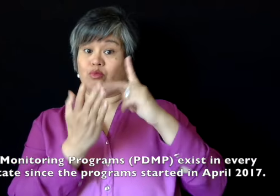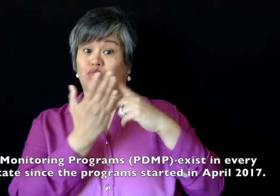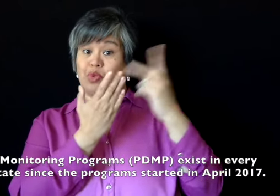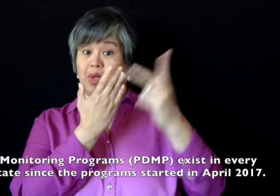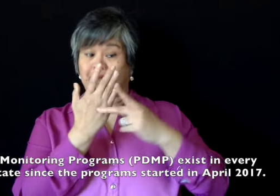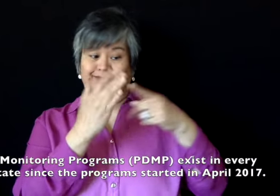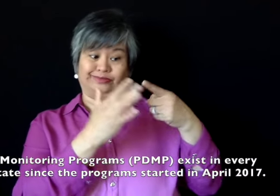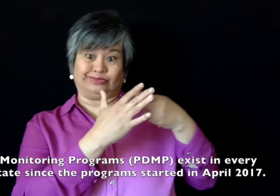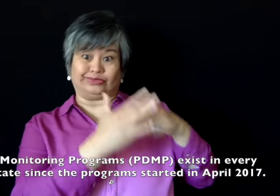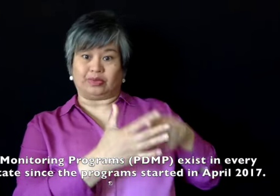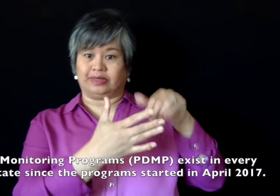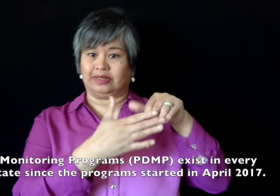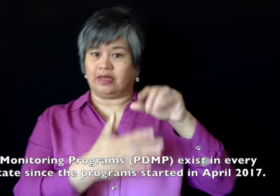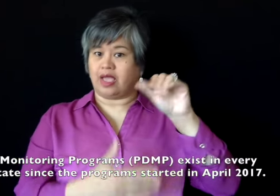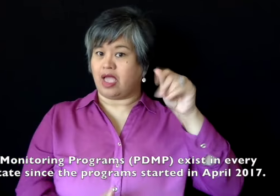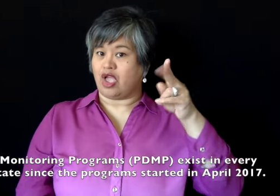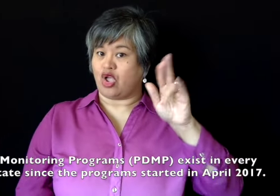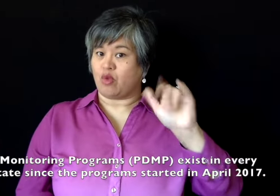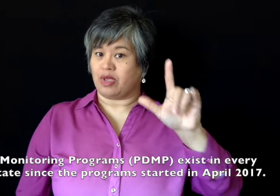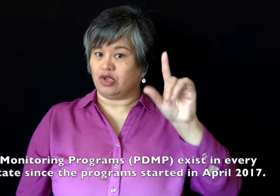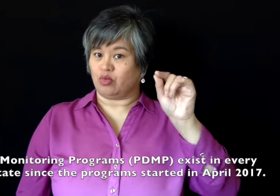of 2017.